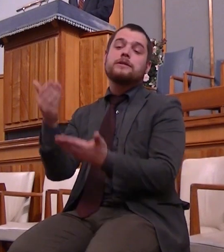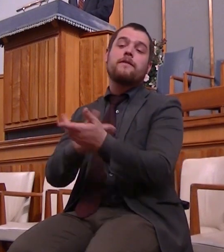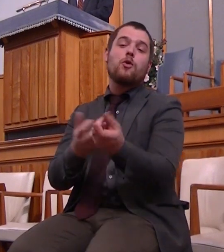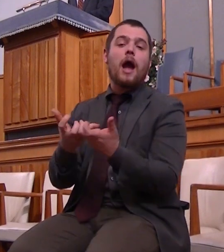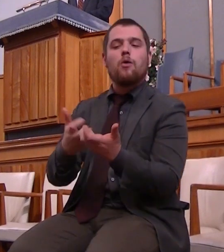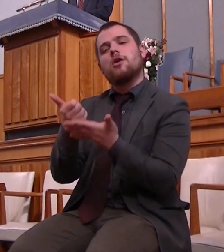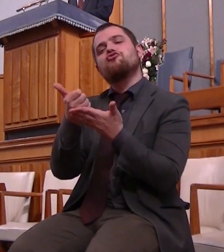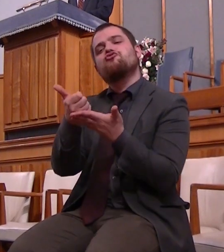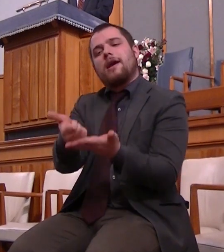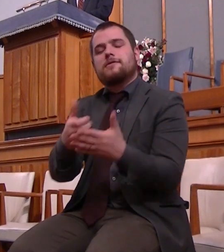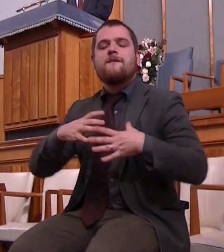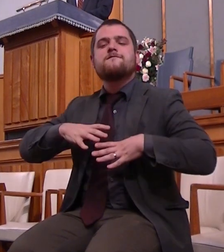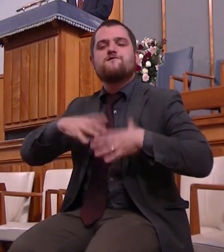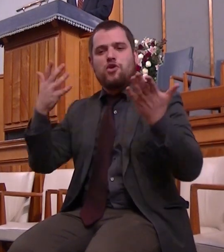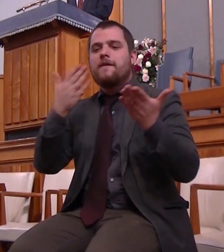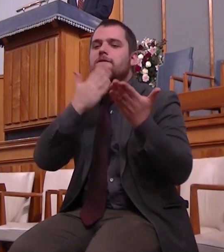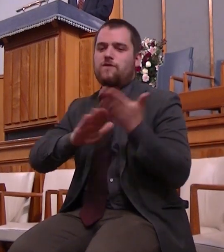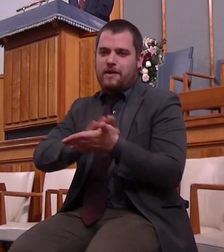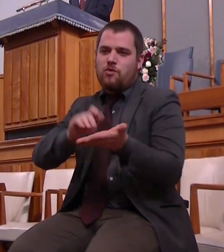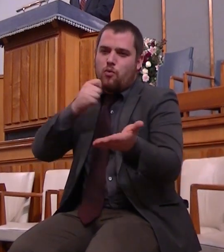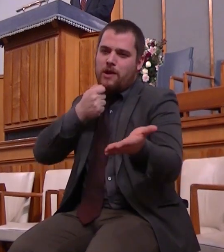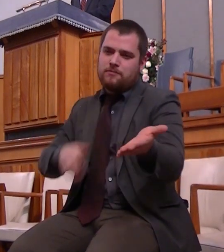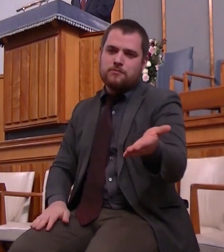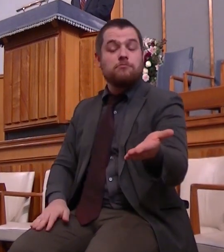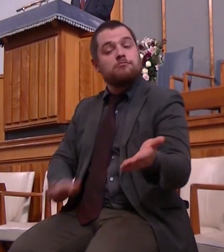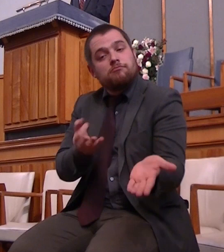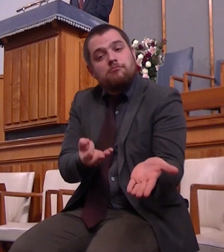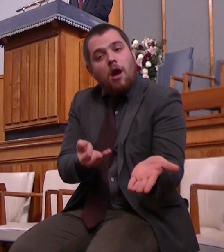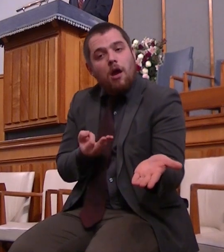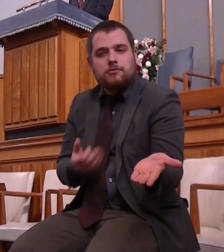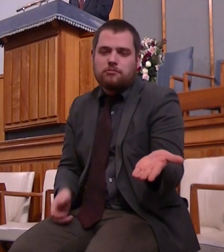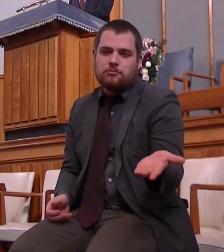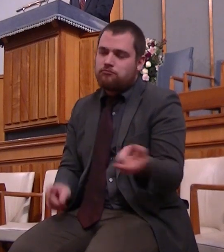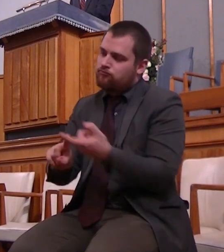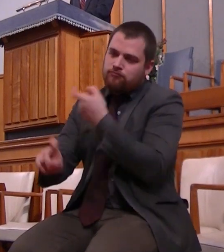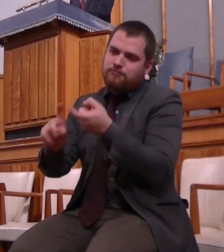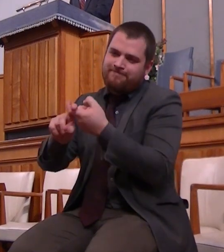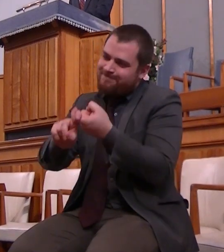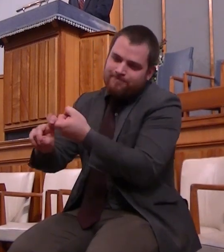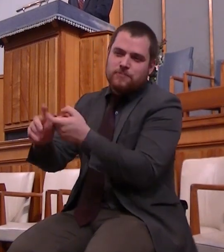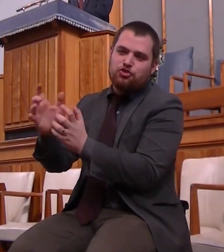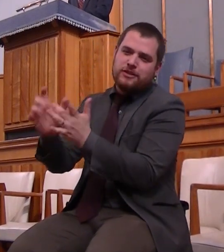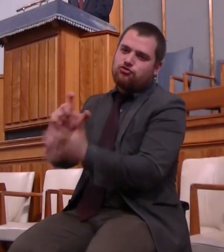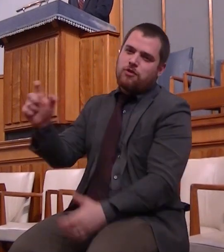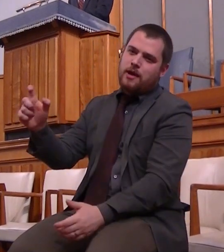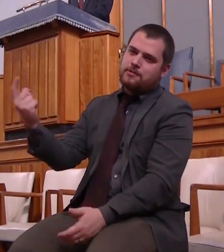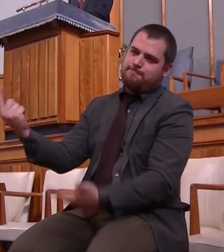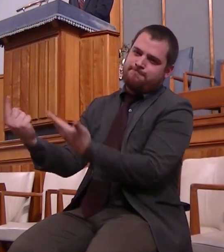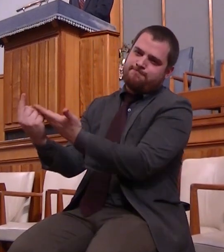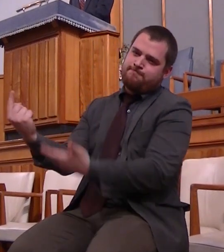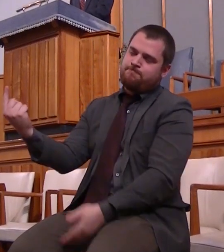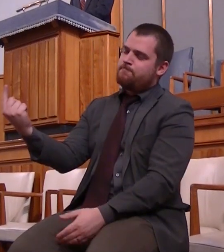undeserved, unearned, free to all those who put their entire trust in Jesus Christ,